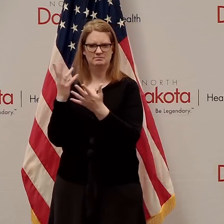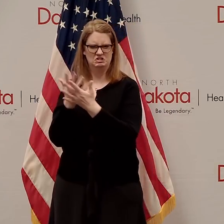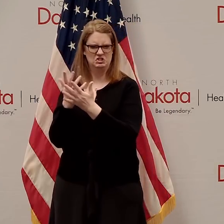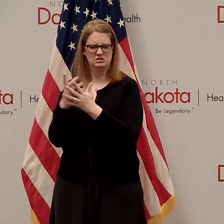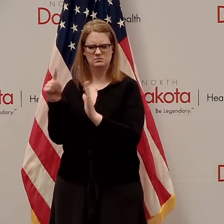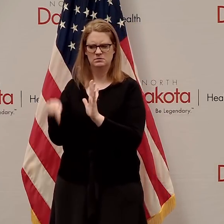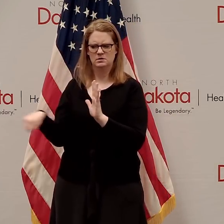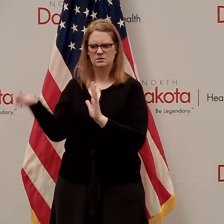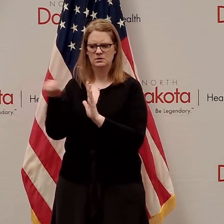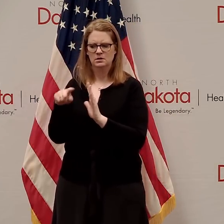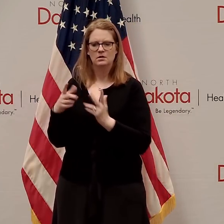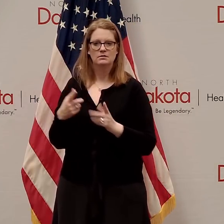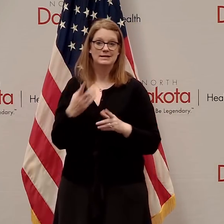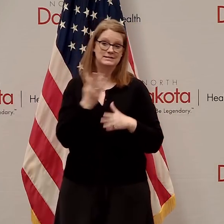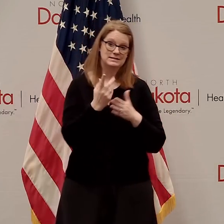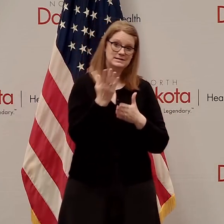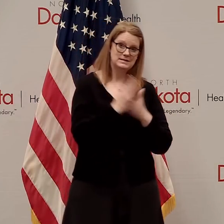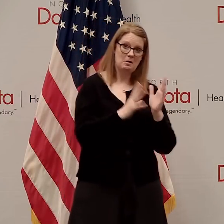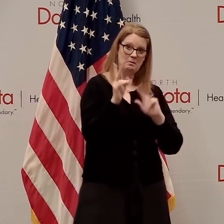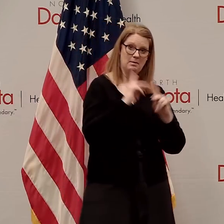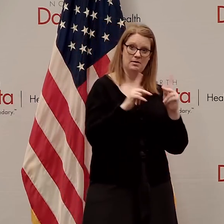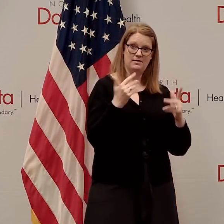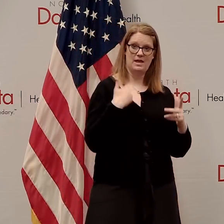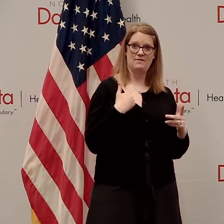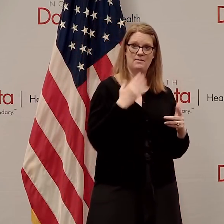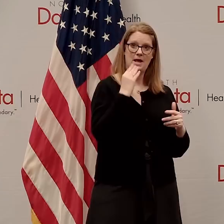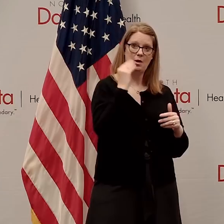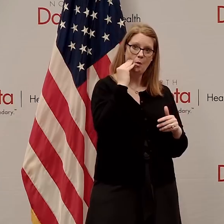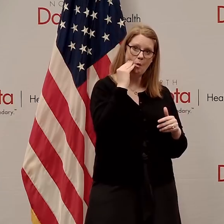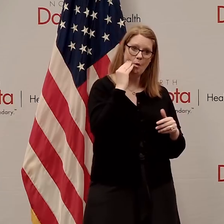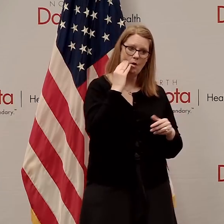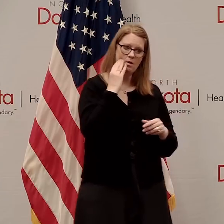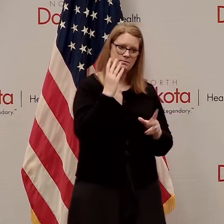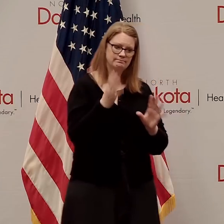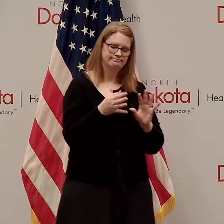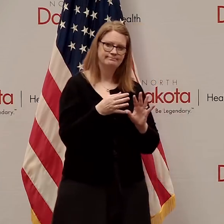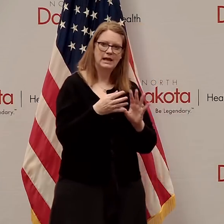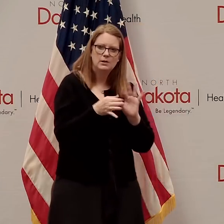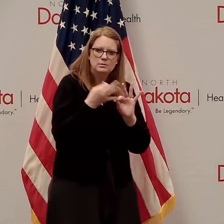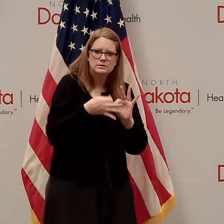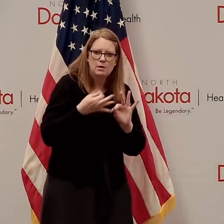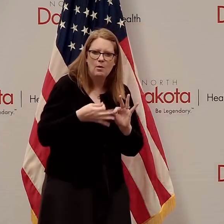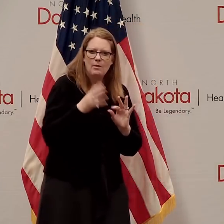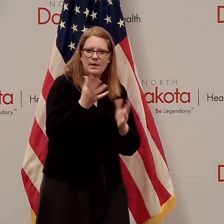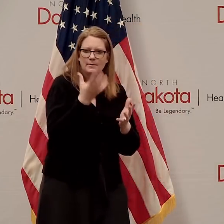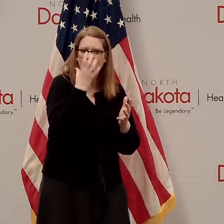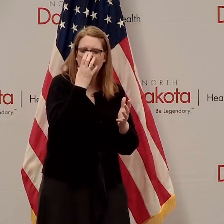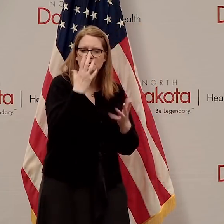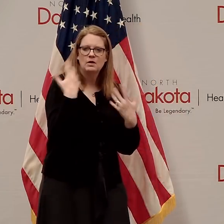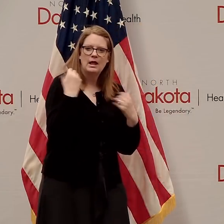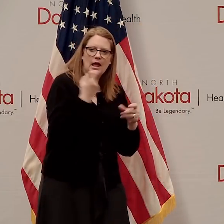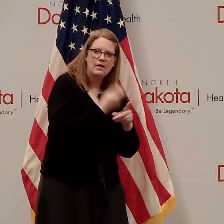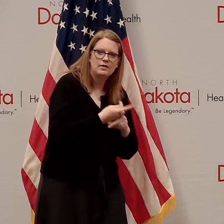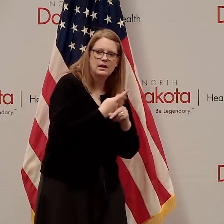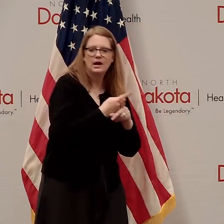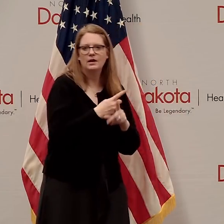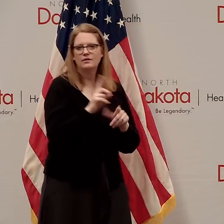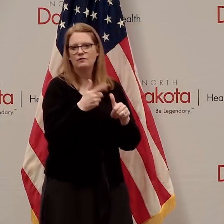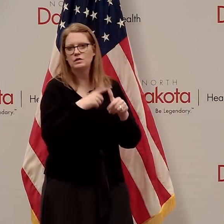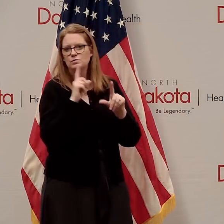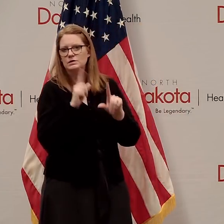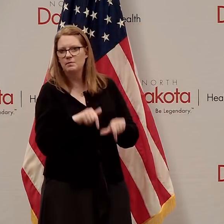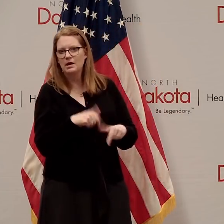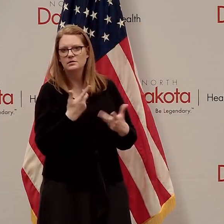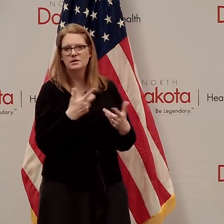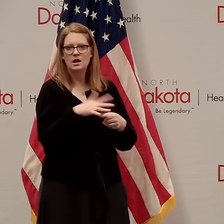have taken this up as projects at home, and they're sewing masks for healthcare workers, first responders, and others